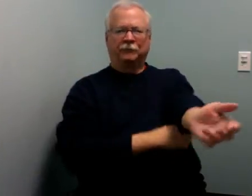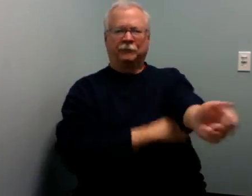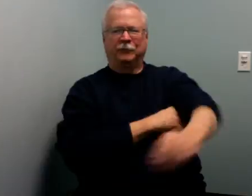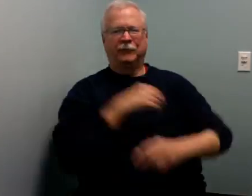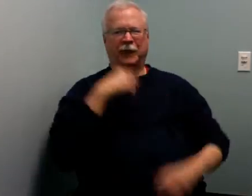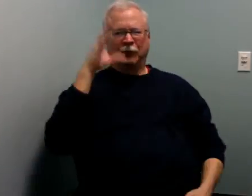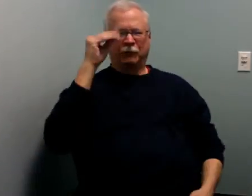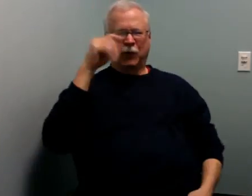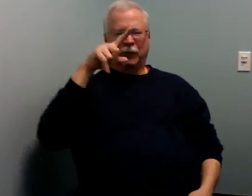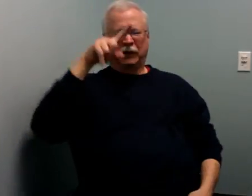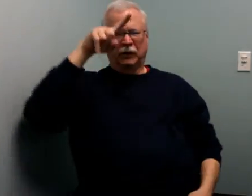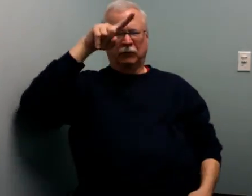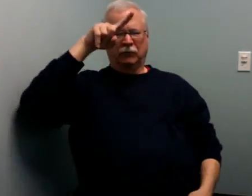their phone. It was called